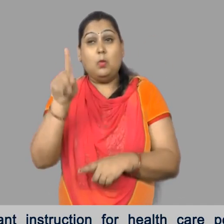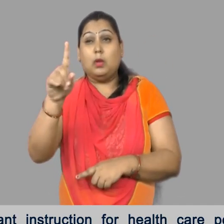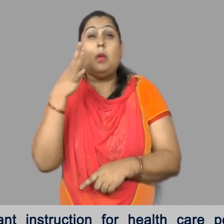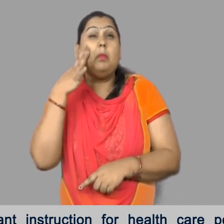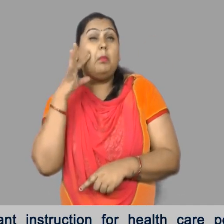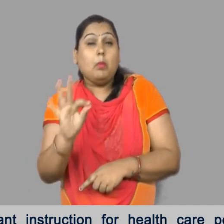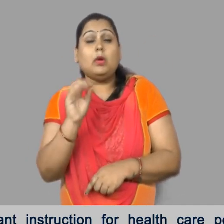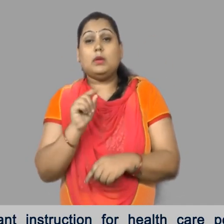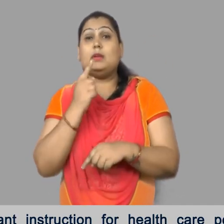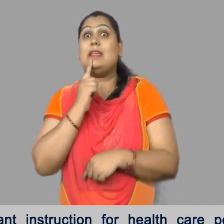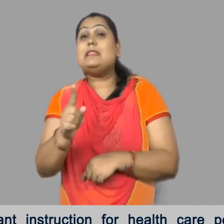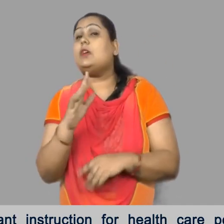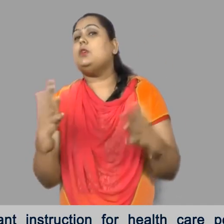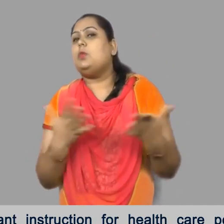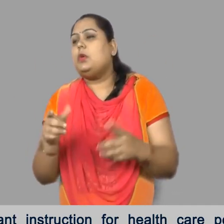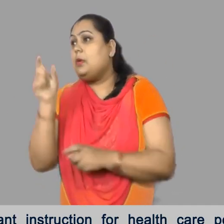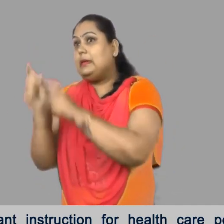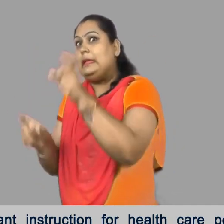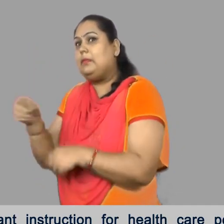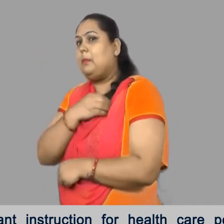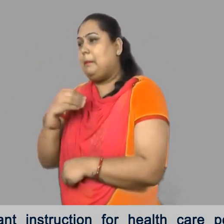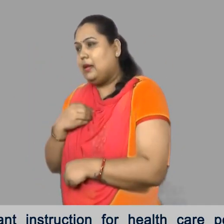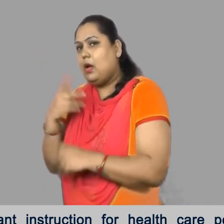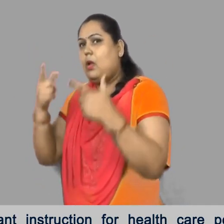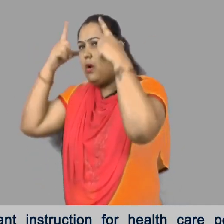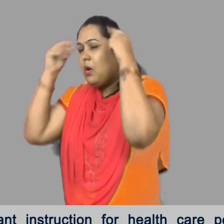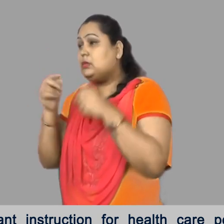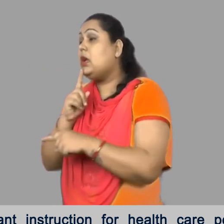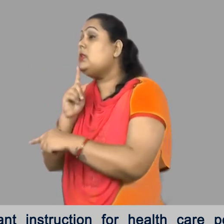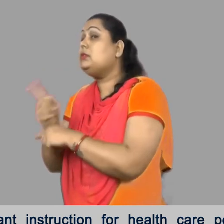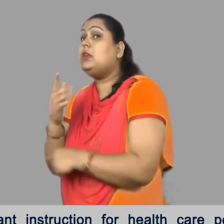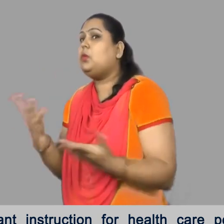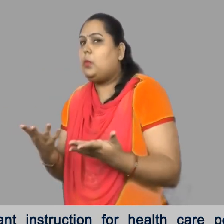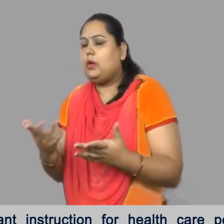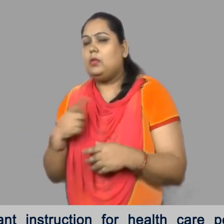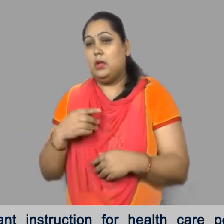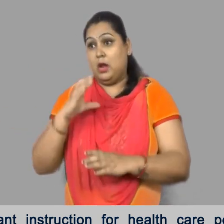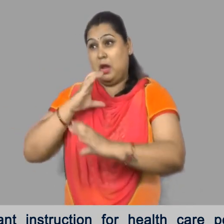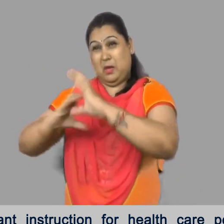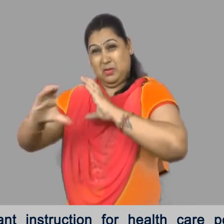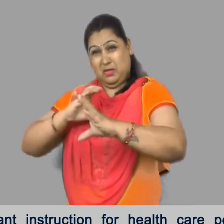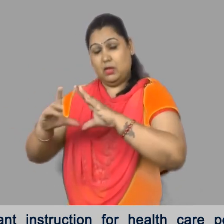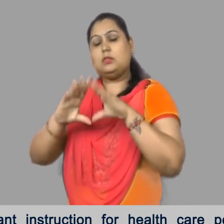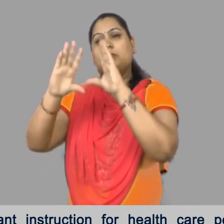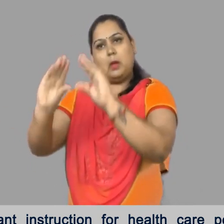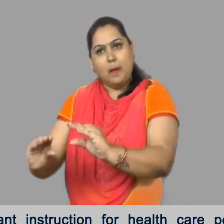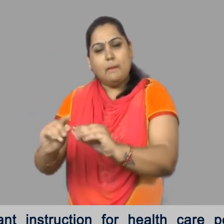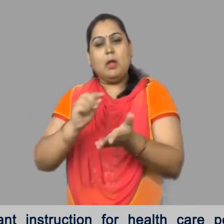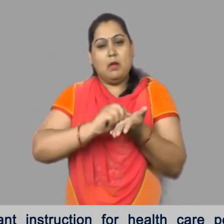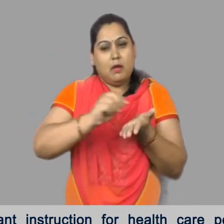Similarly, one important instruction for healthcare personnel is to avoid communication